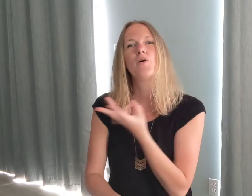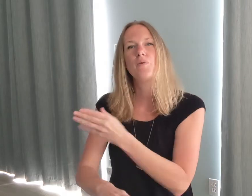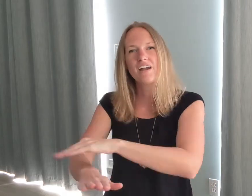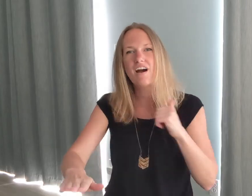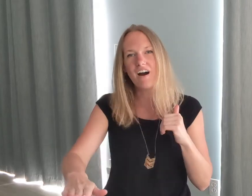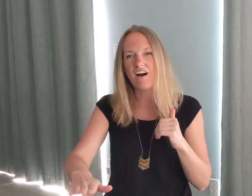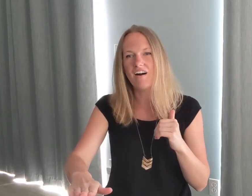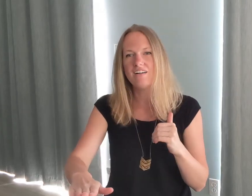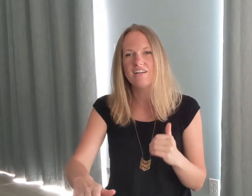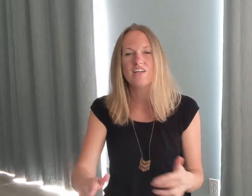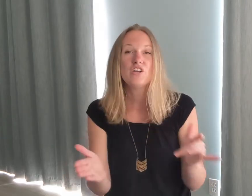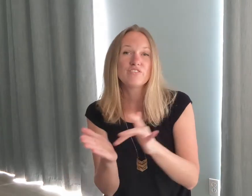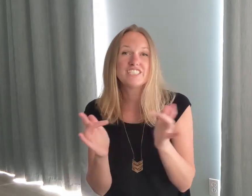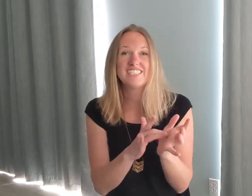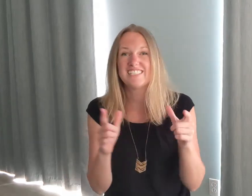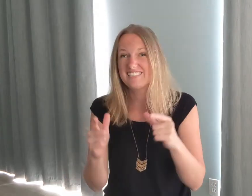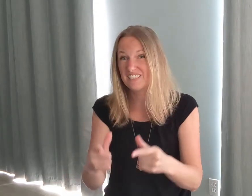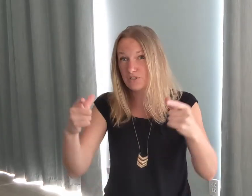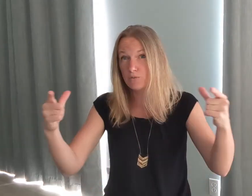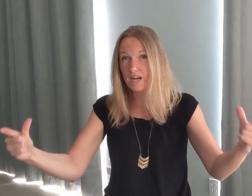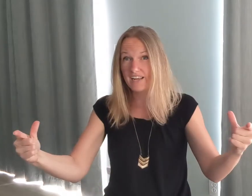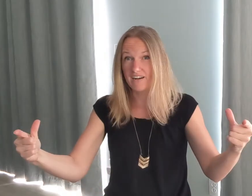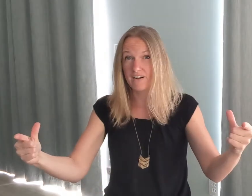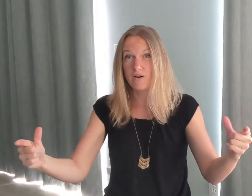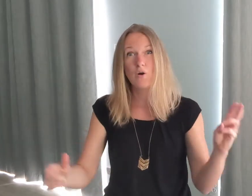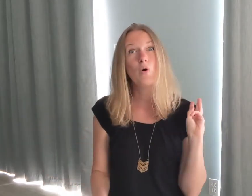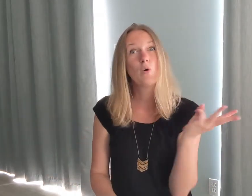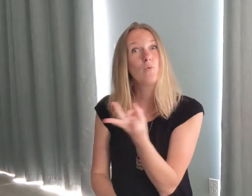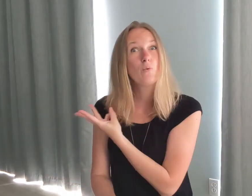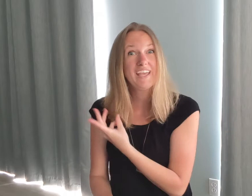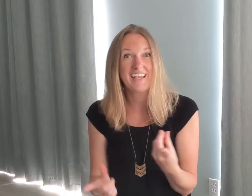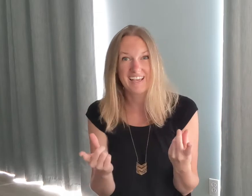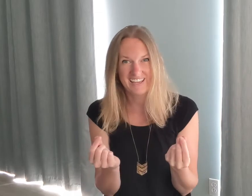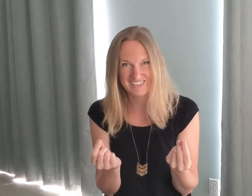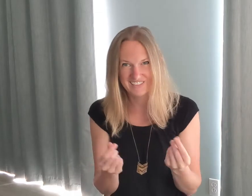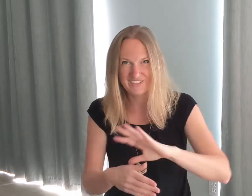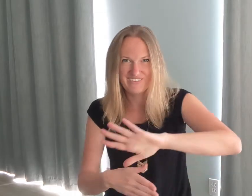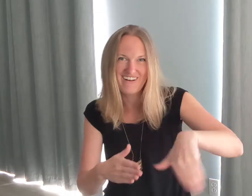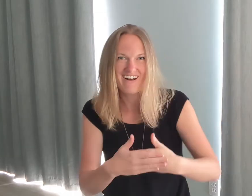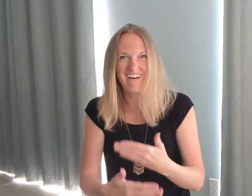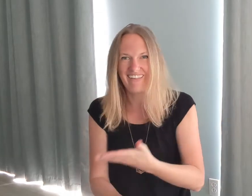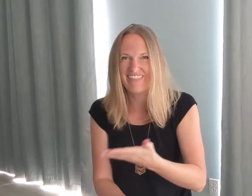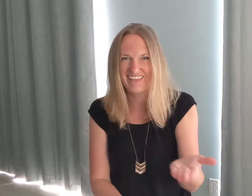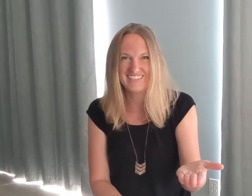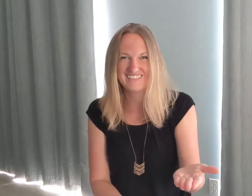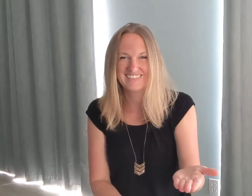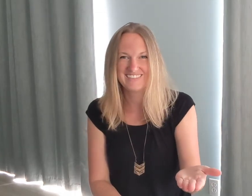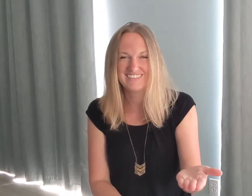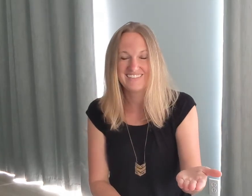we call, for Jesus is greater. We can do all things. Okay,